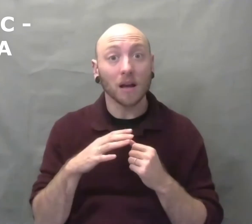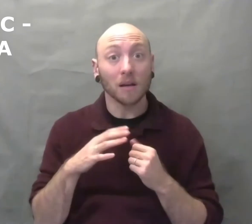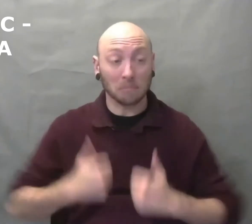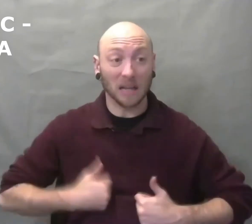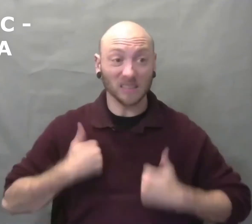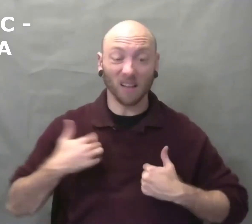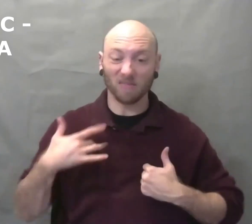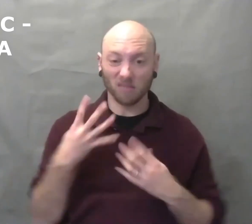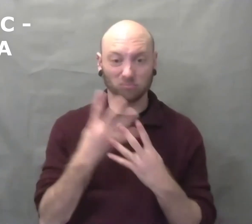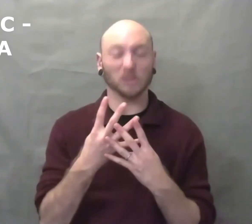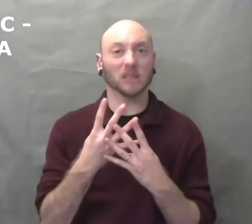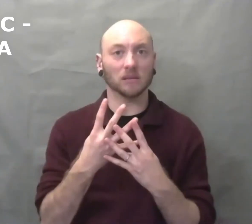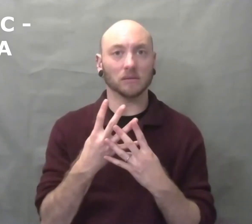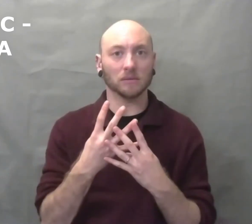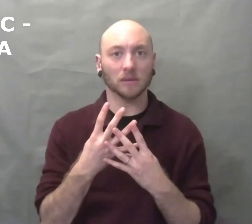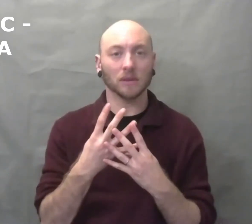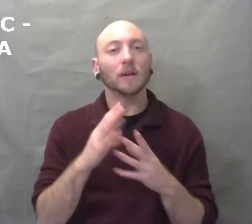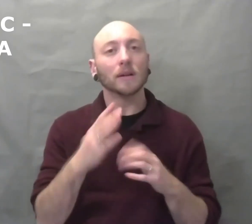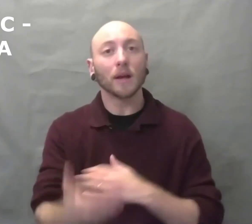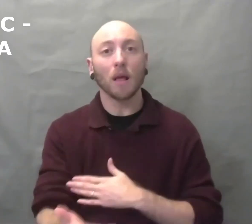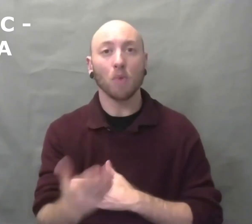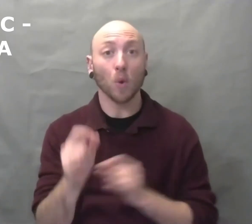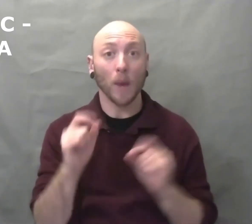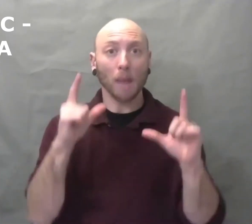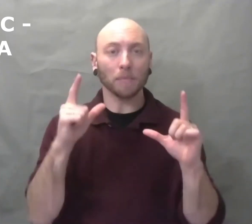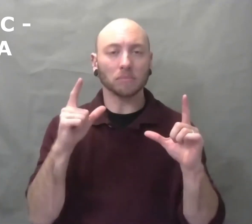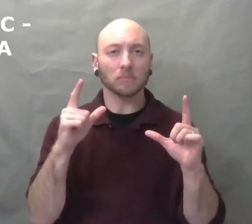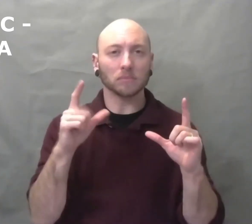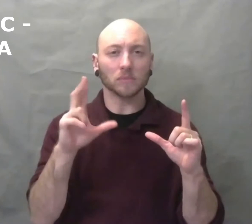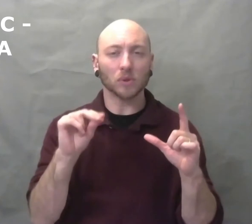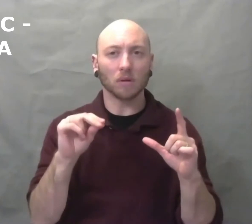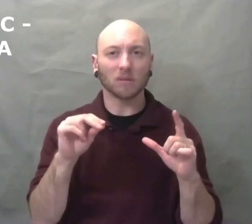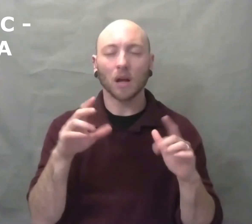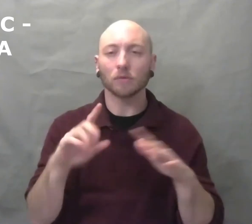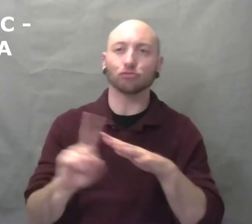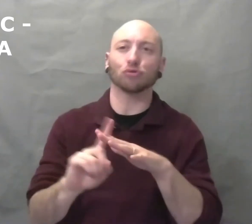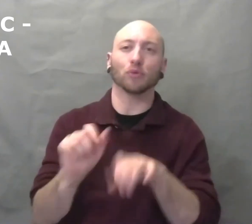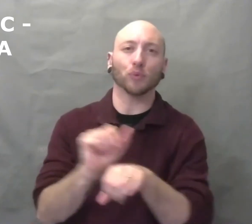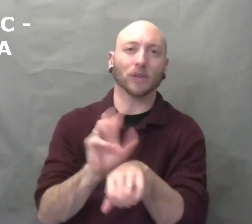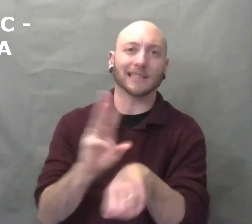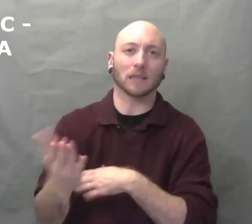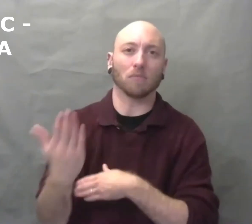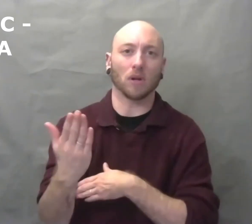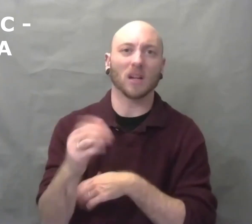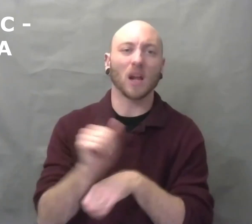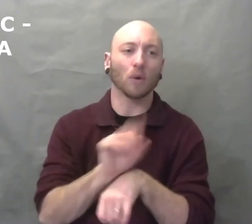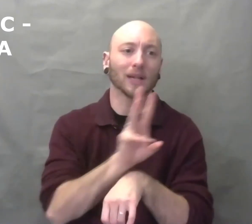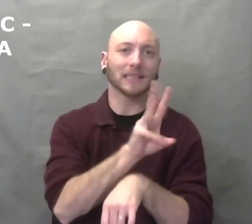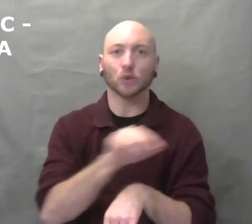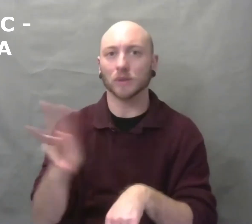morning, and I would come 2 in the morning. Sorry, I wouldn't get up. I would go to work at 6 a.m. I would work from 6 to 6, and as soon as I would think